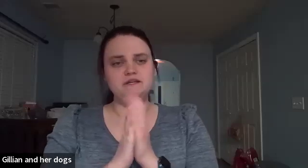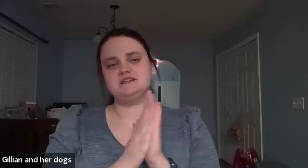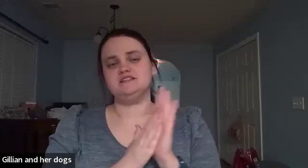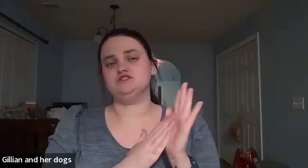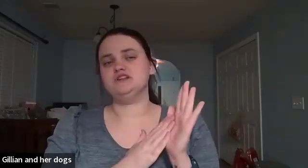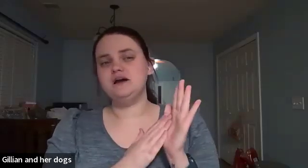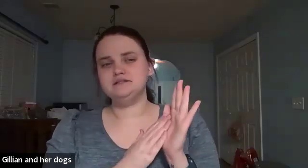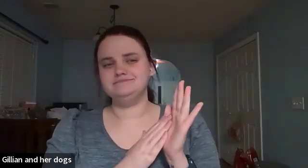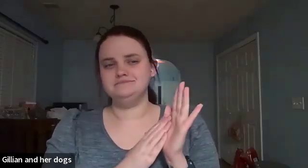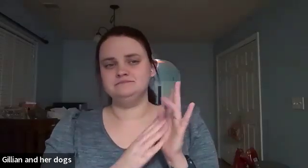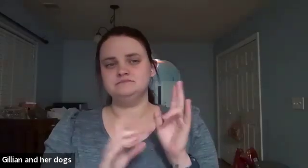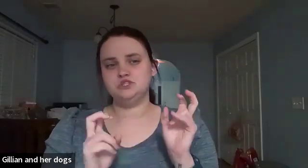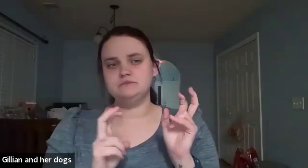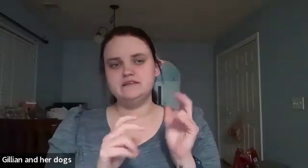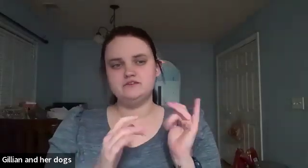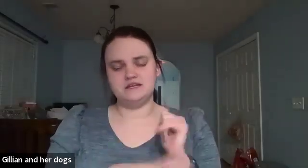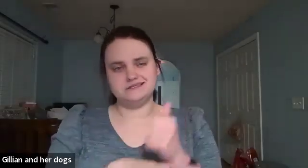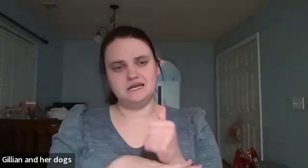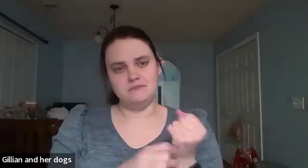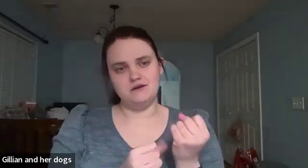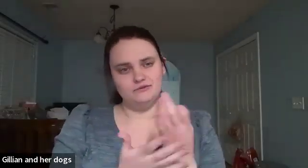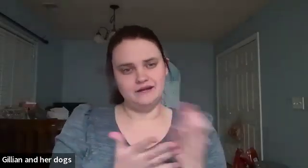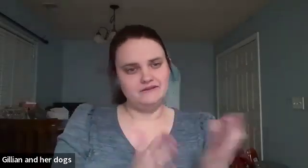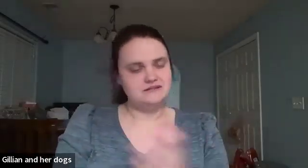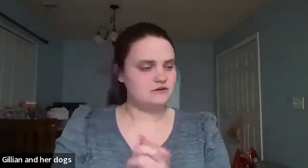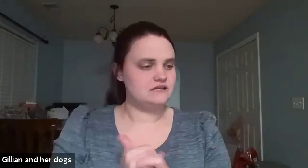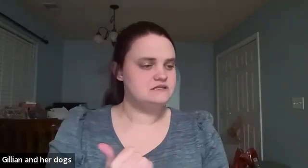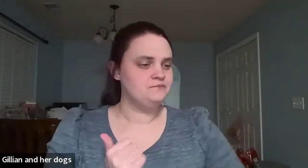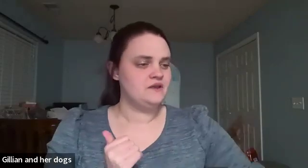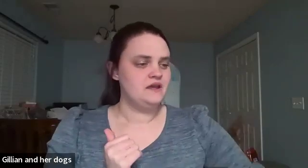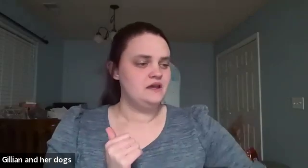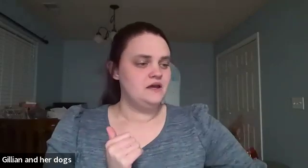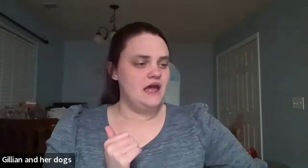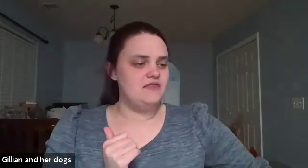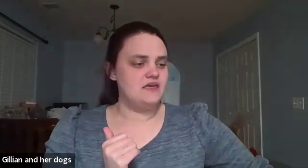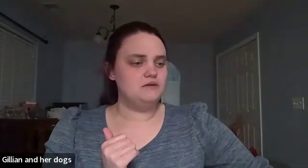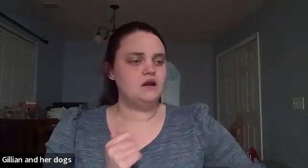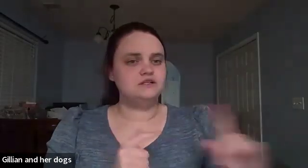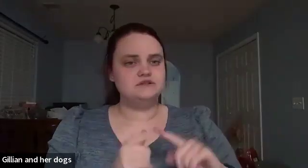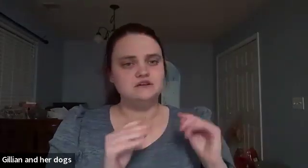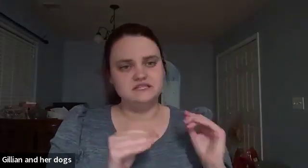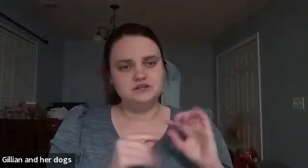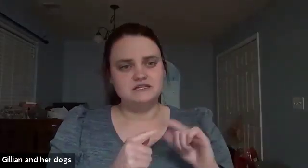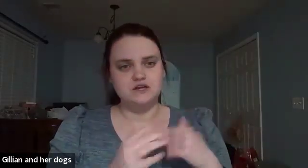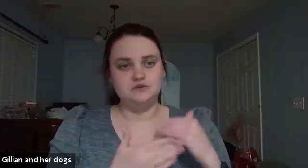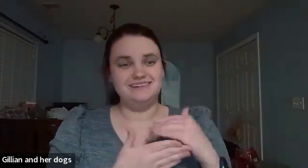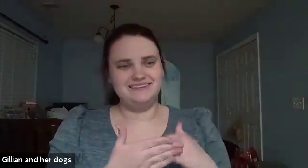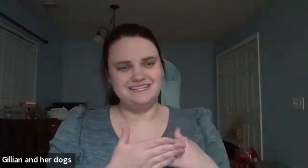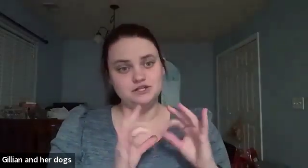That'll be nice because there's not too many. There's like a set amount already as there is. And then what I'll do is I'll teach you guys how you would list